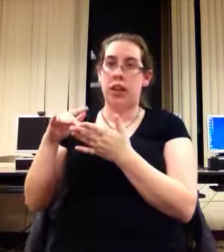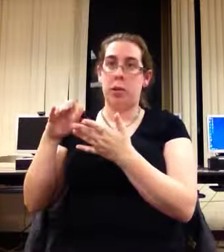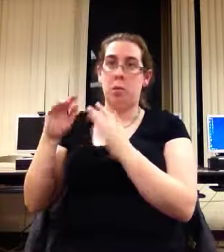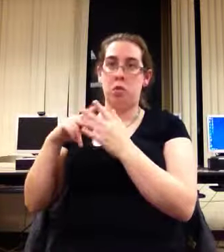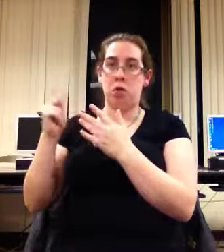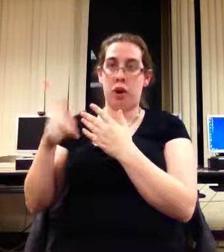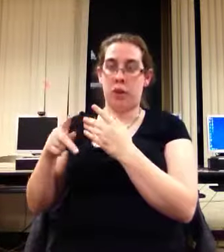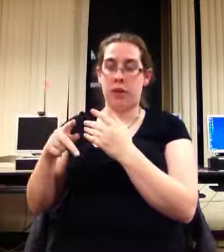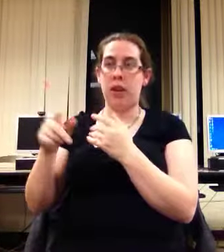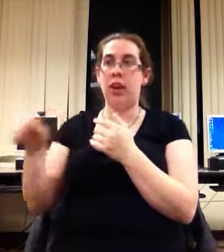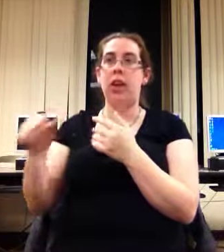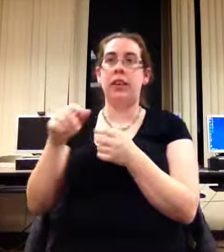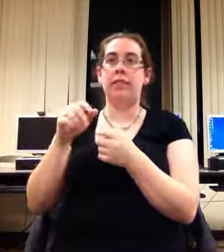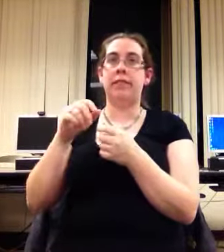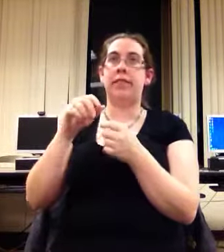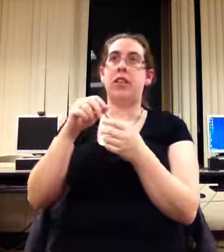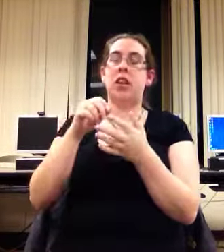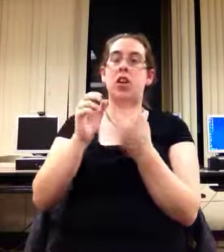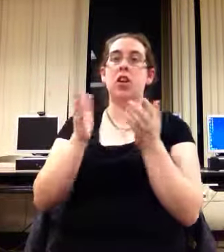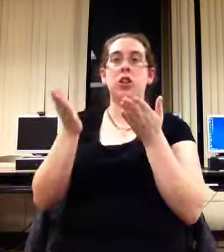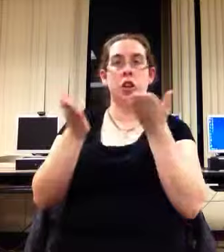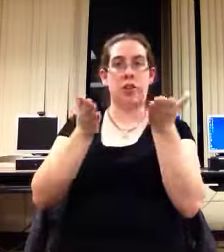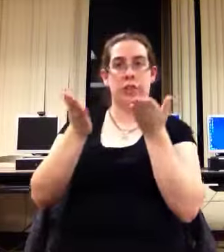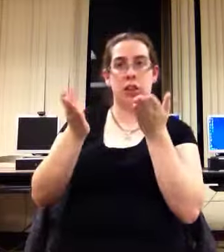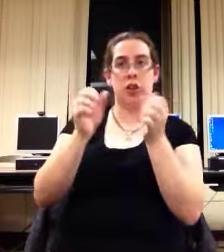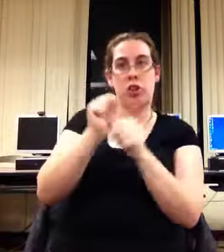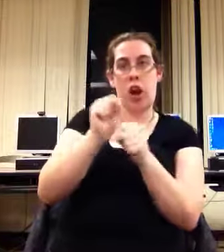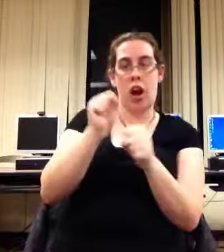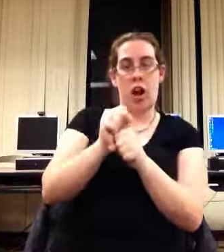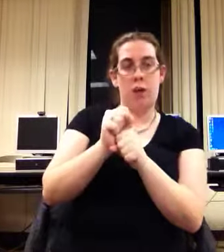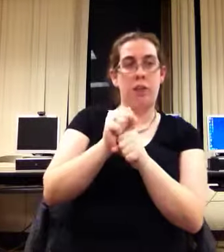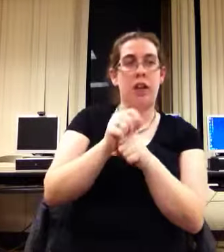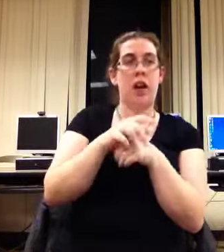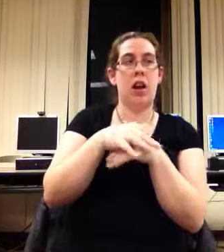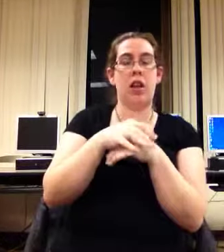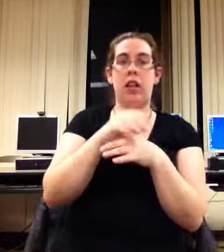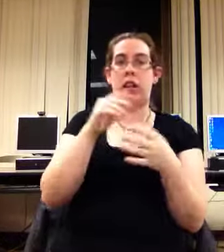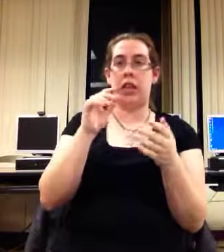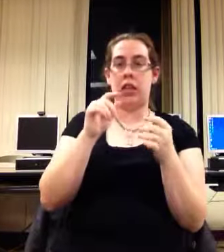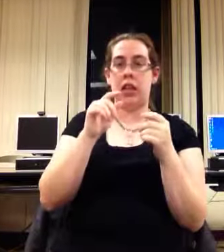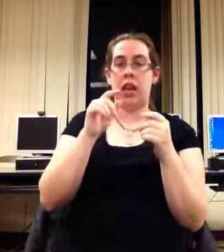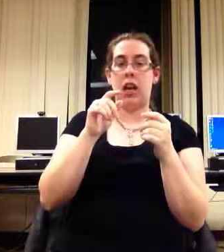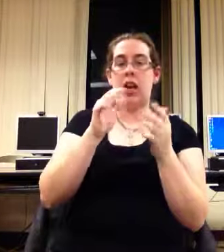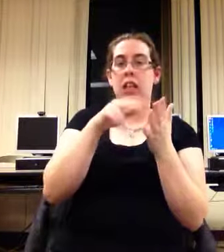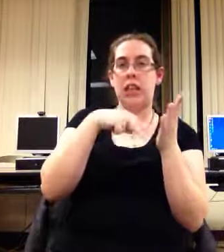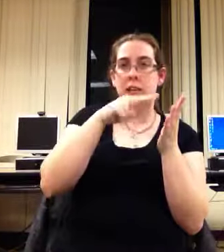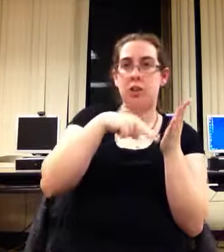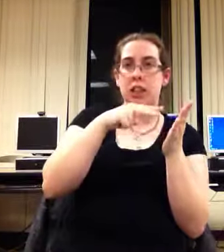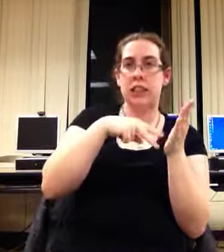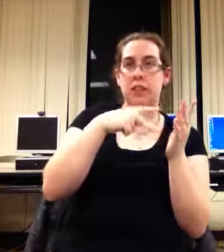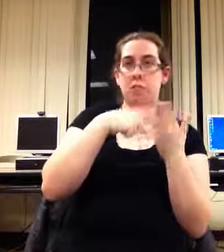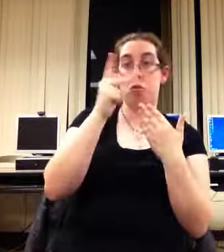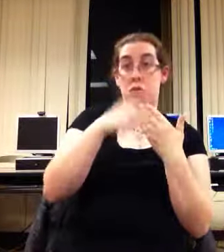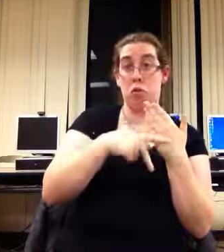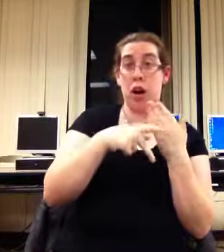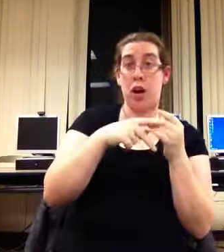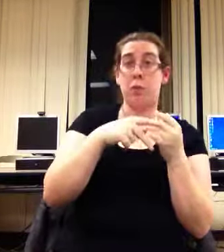early literacy programs, math tutors for high school students, and other services that directly serve the